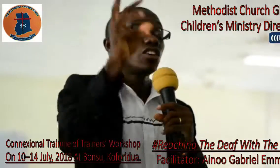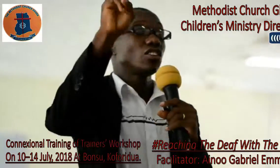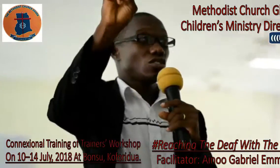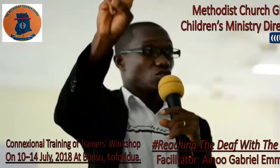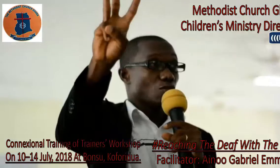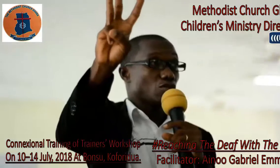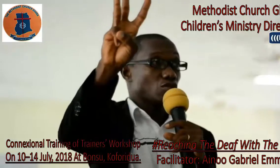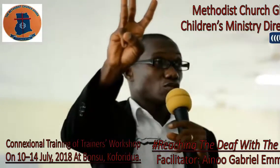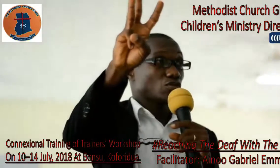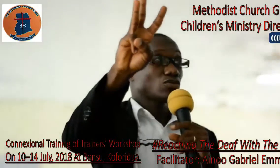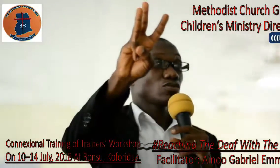JW.